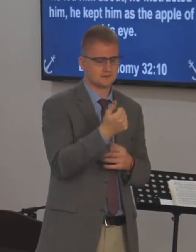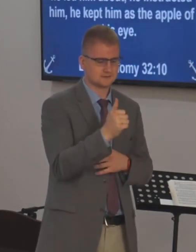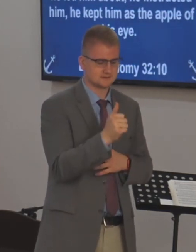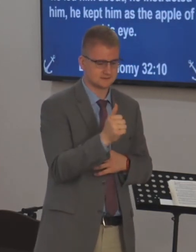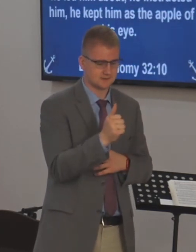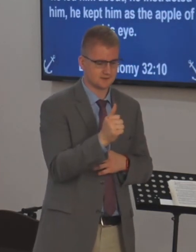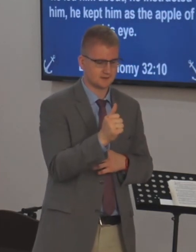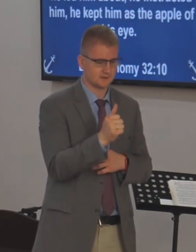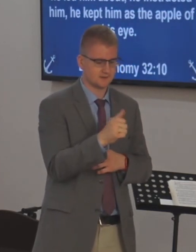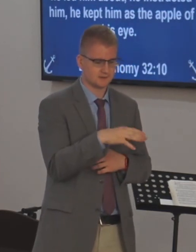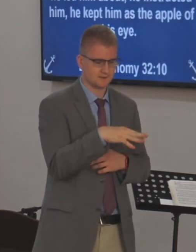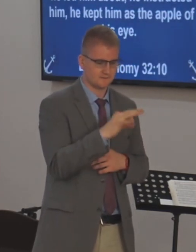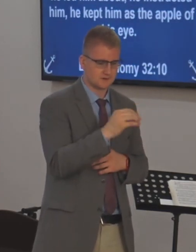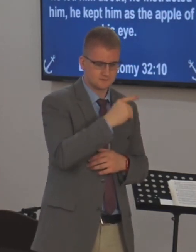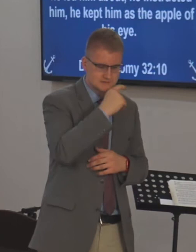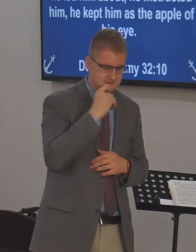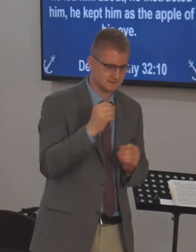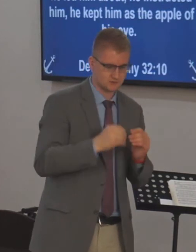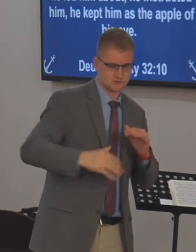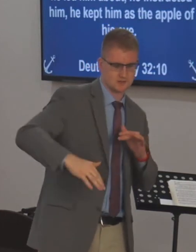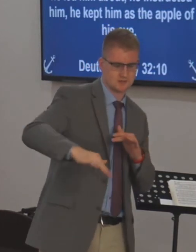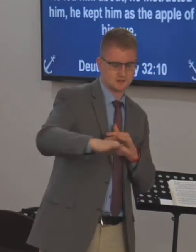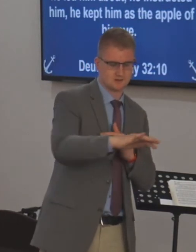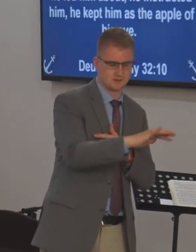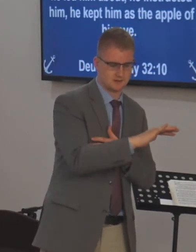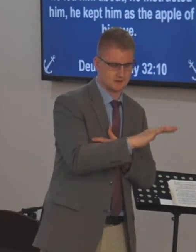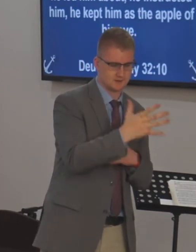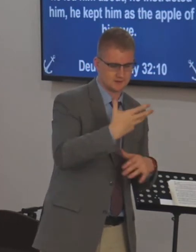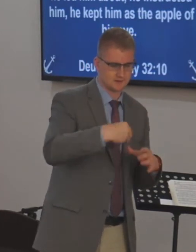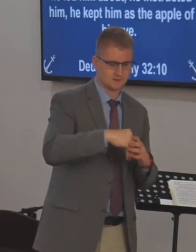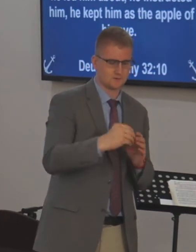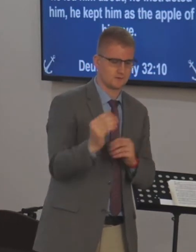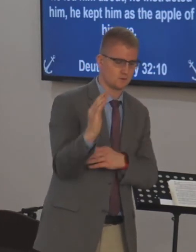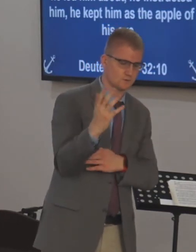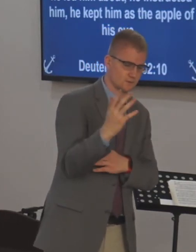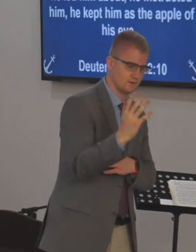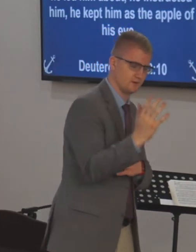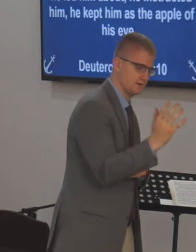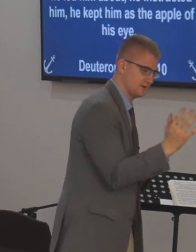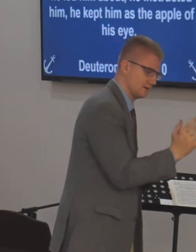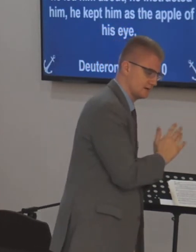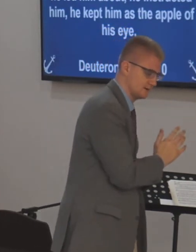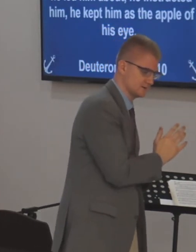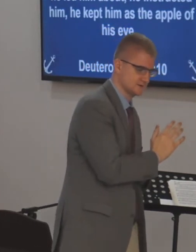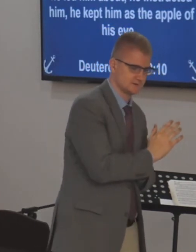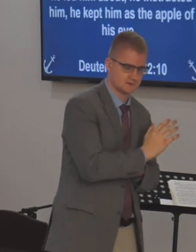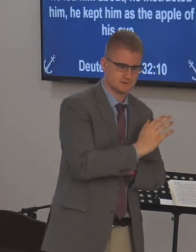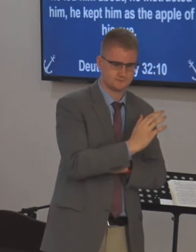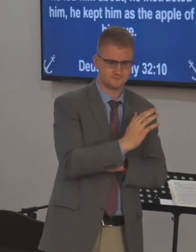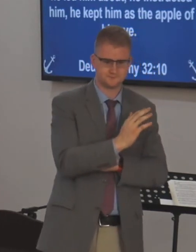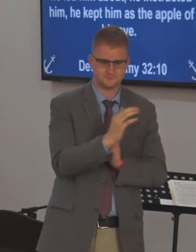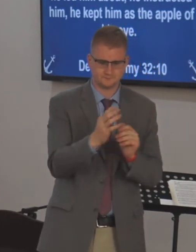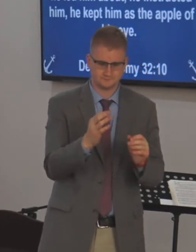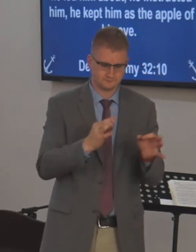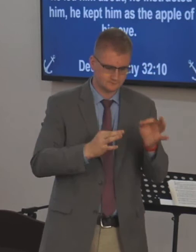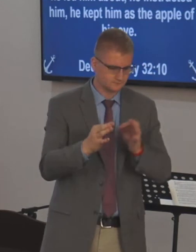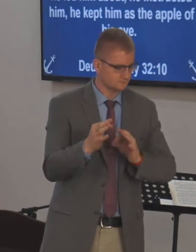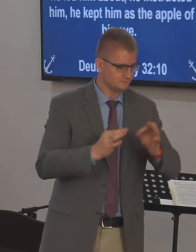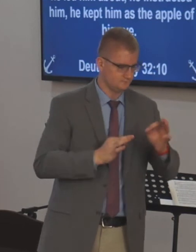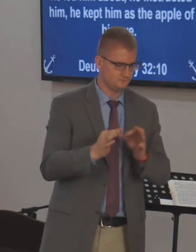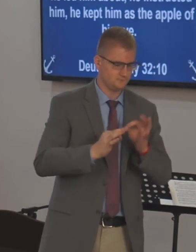the desert land and in the waste howling wilderness. He led him about, instructed him, and kept him as an apple of his